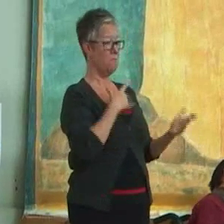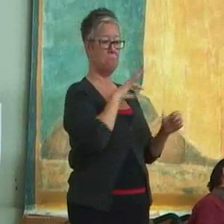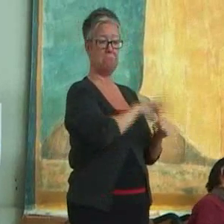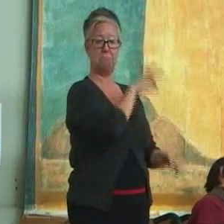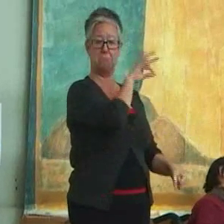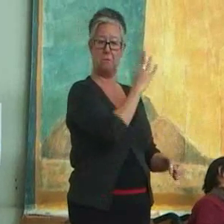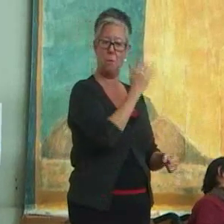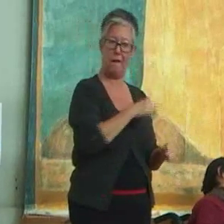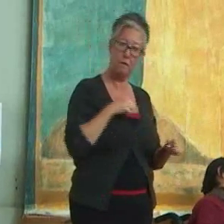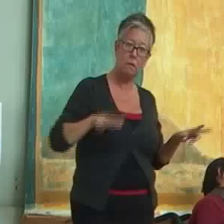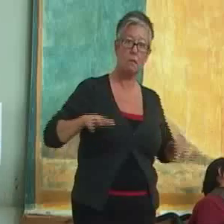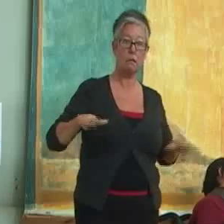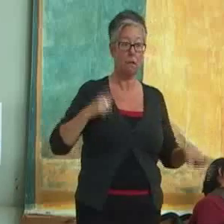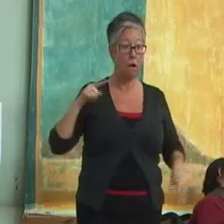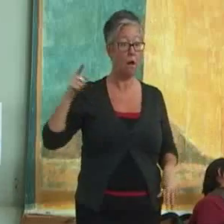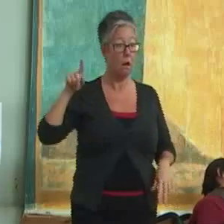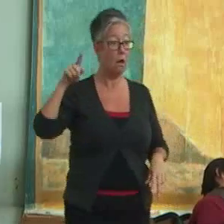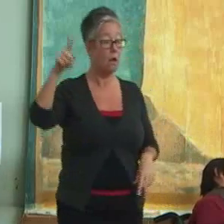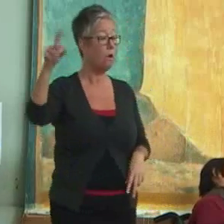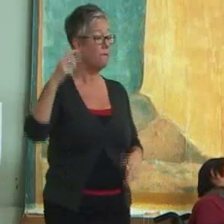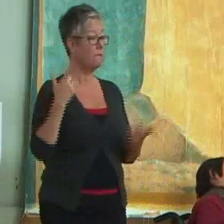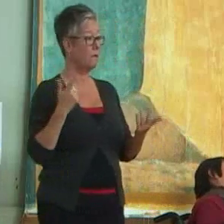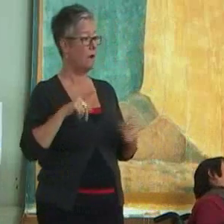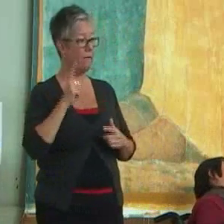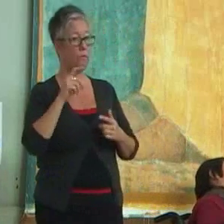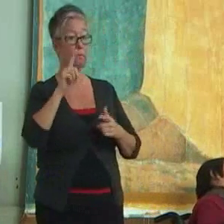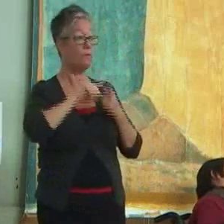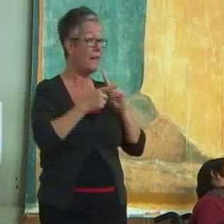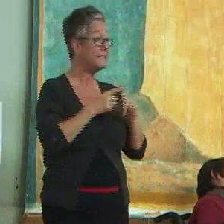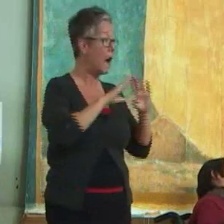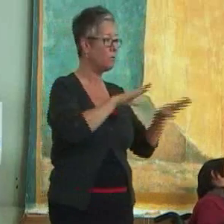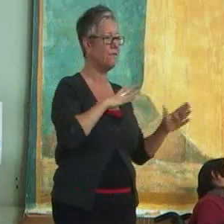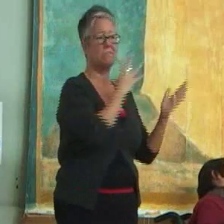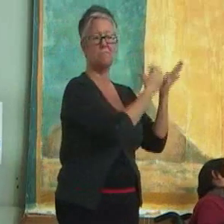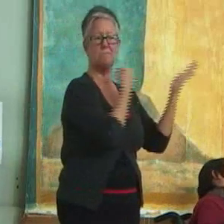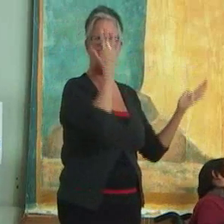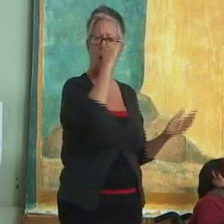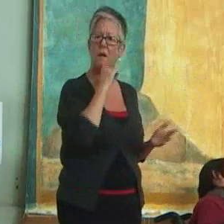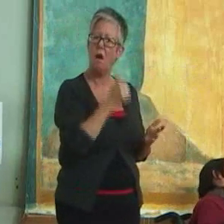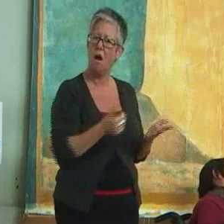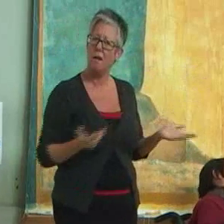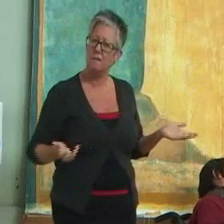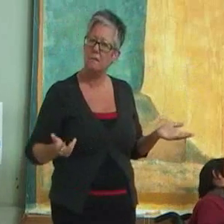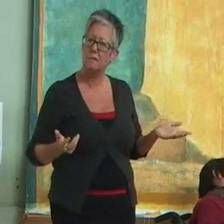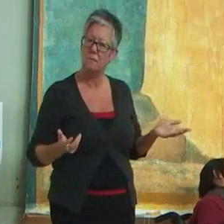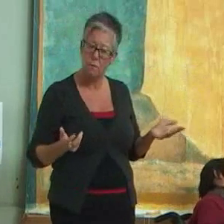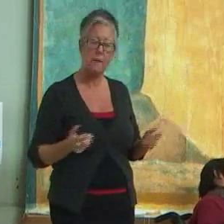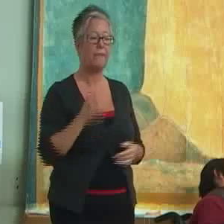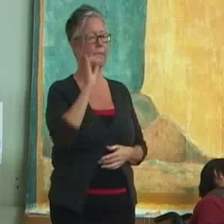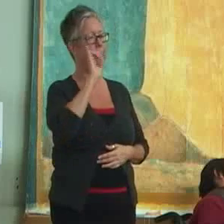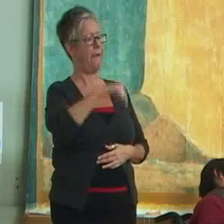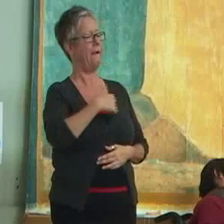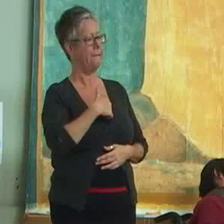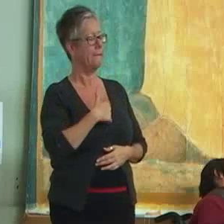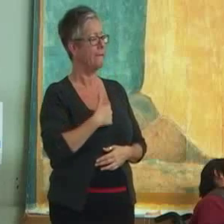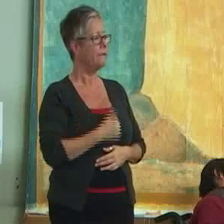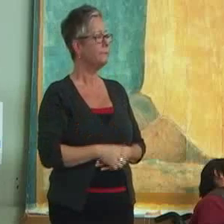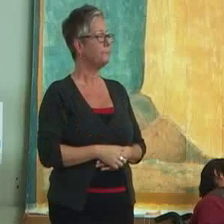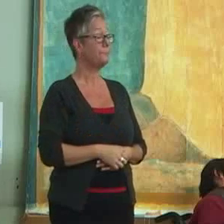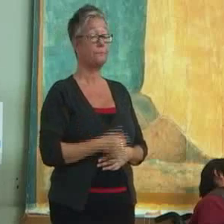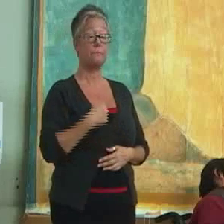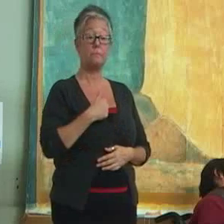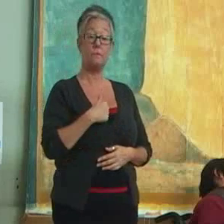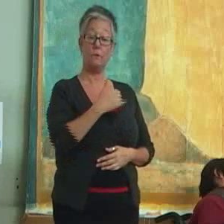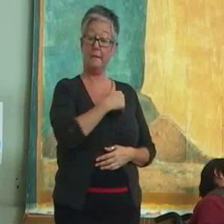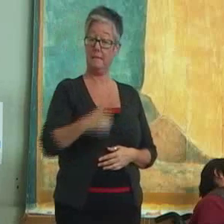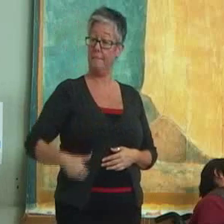so. If they want to, however, do it from their own home or their friend's place, they should be able to do as well. I believe that, as mayor, I